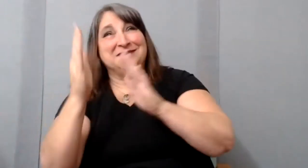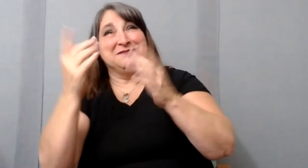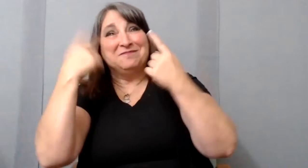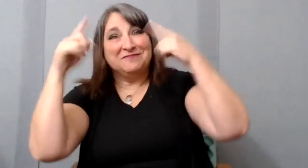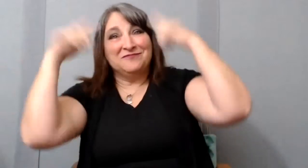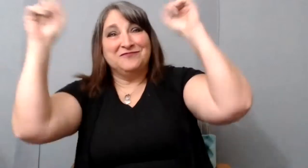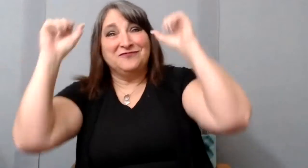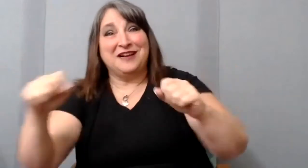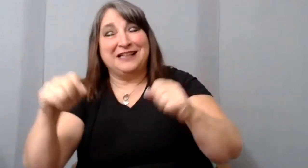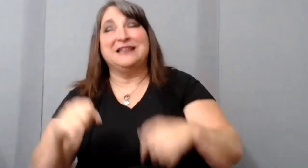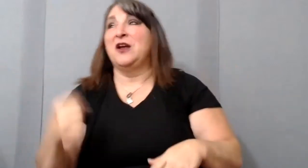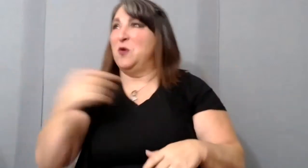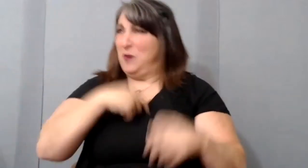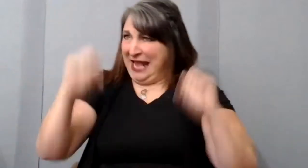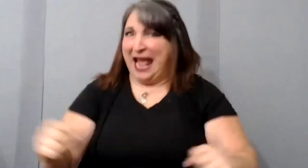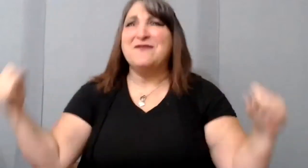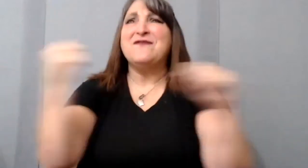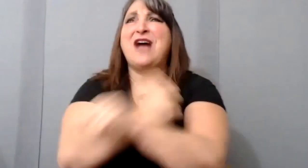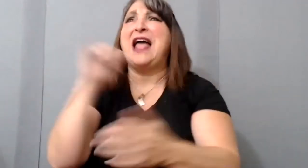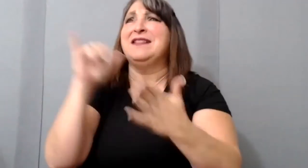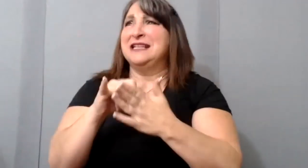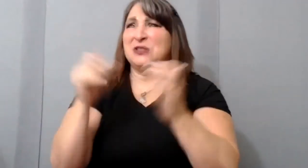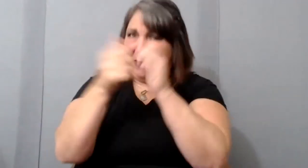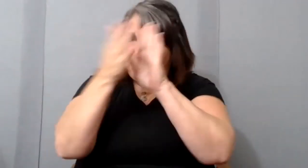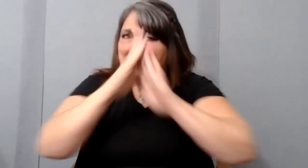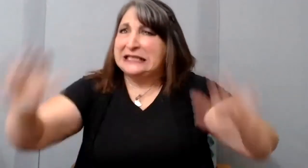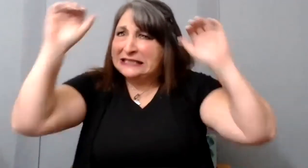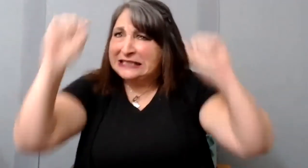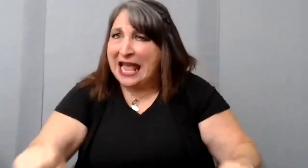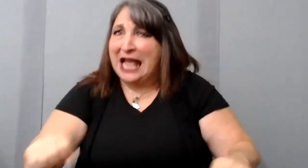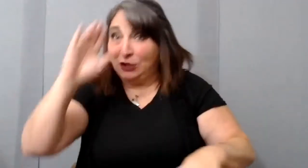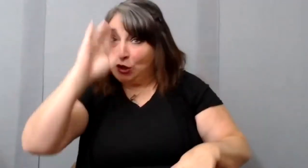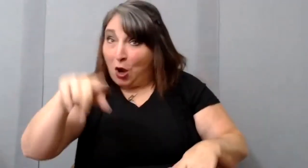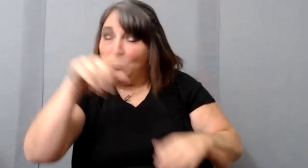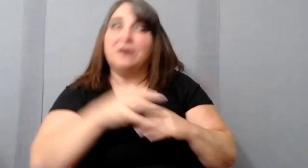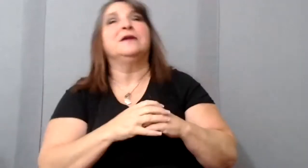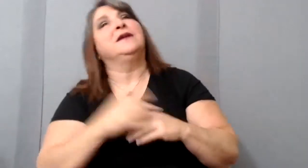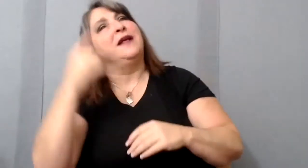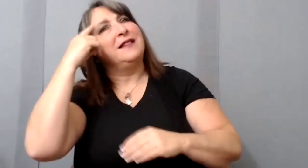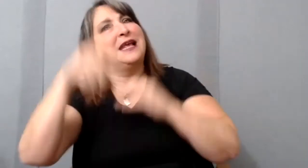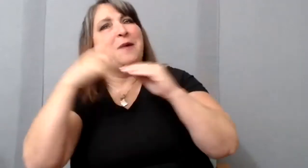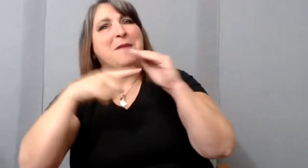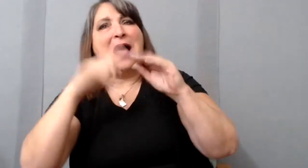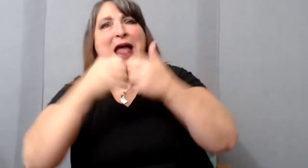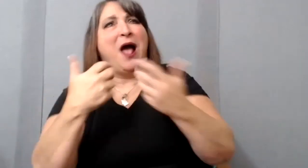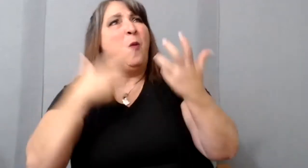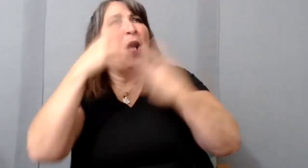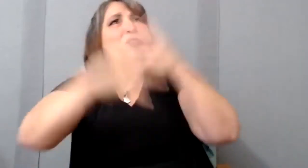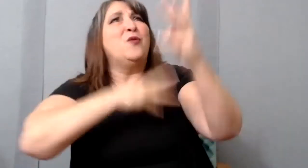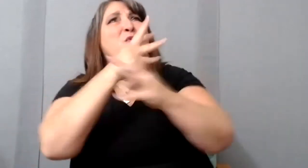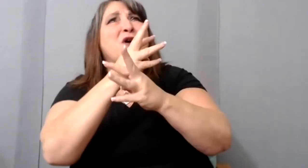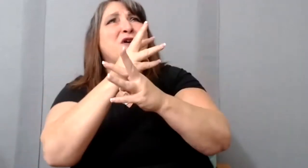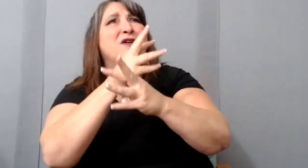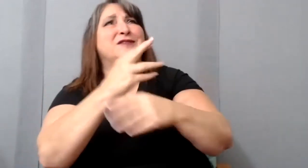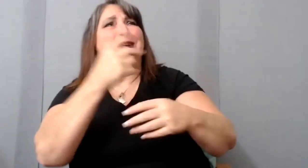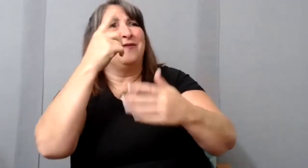We can fight through it peacefully, you know? Think about how you would like the world to be for your daughters